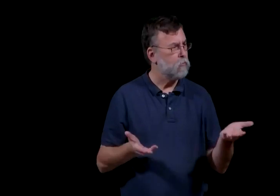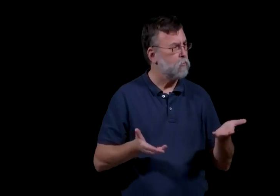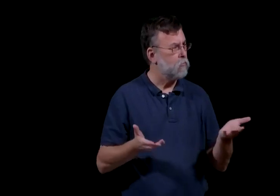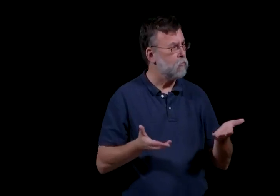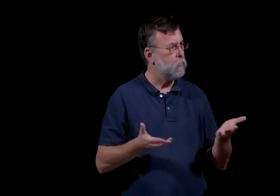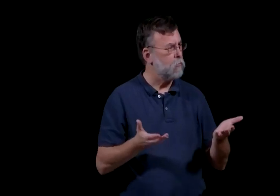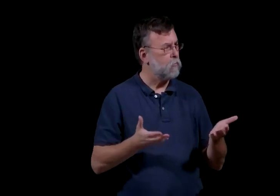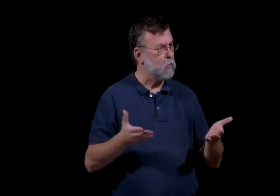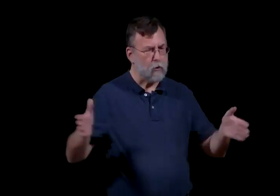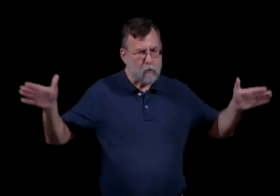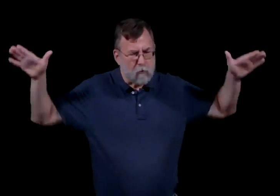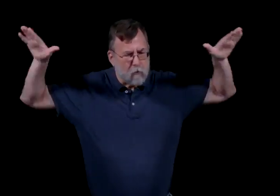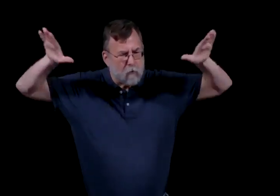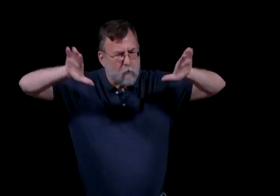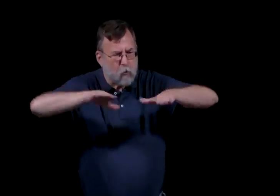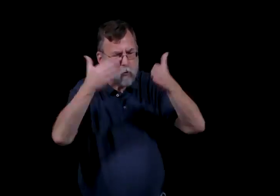How about number seven?